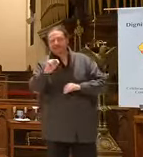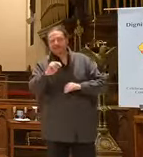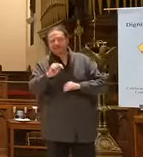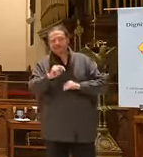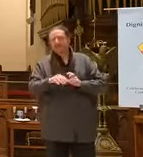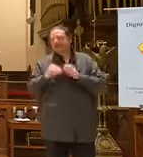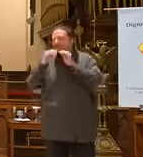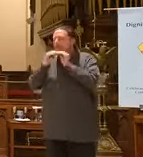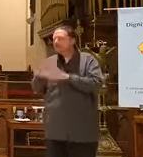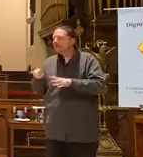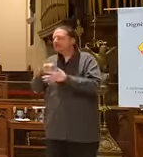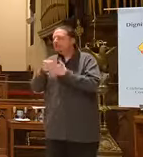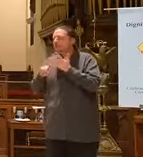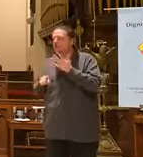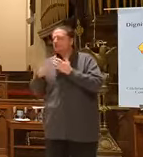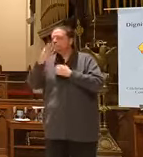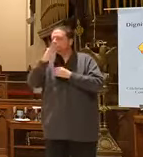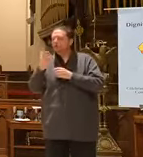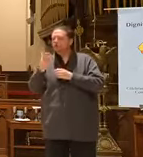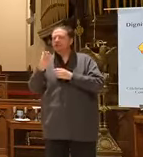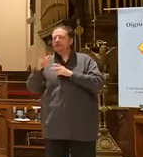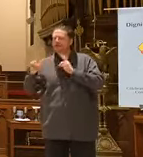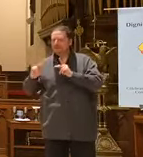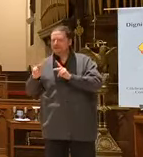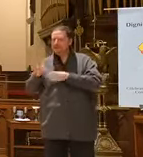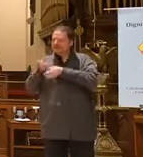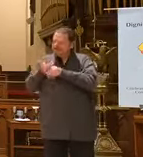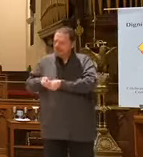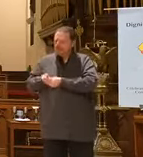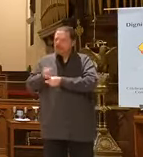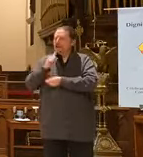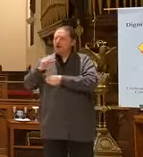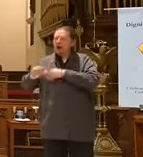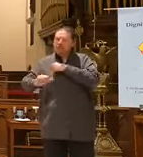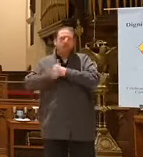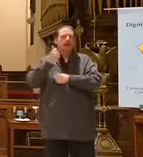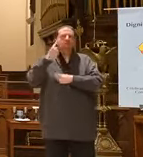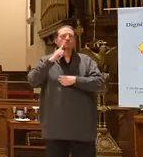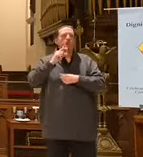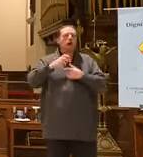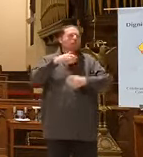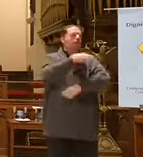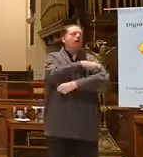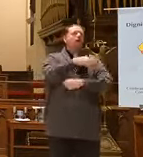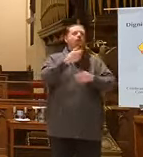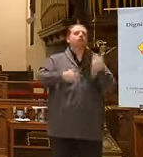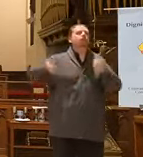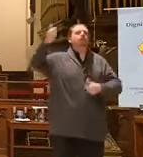And blessed are those whose goodness and integrity are a threat to the powerful.